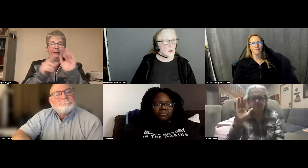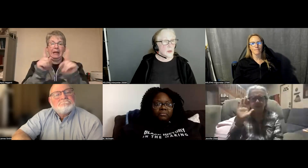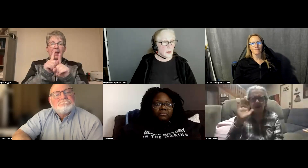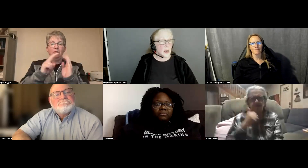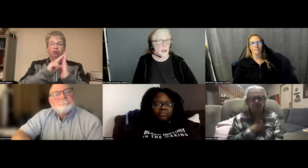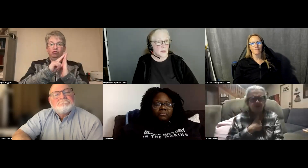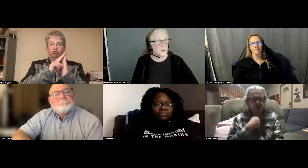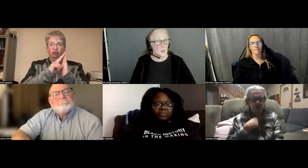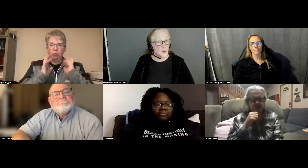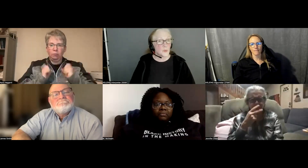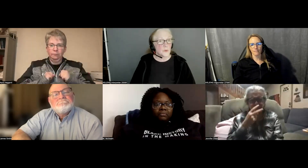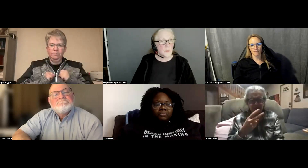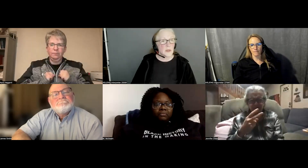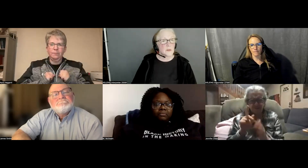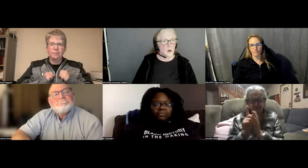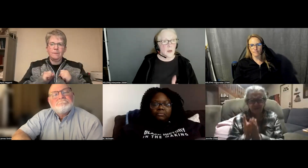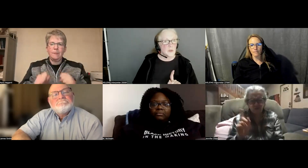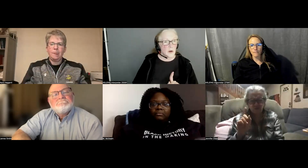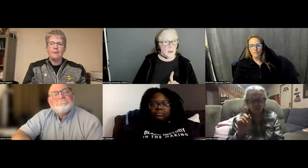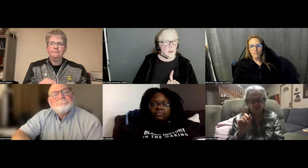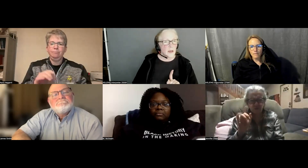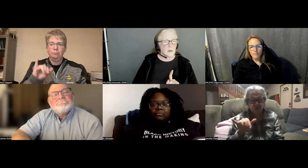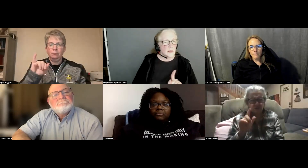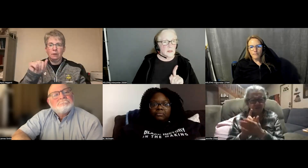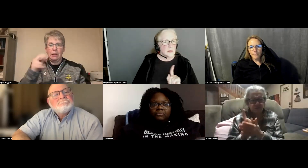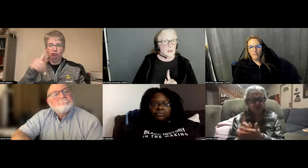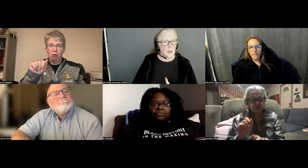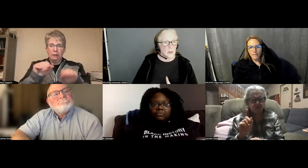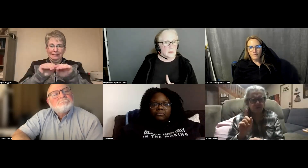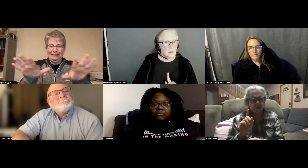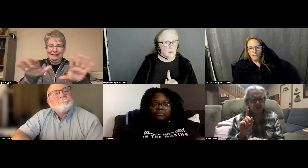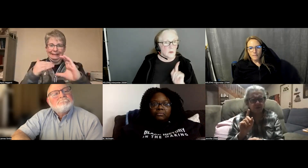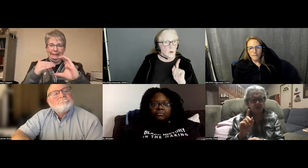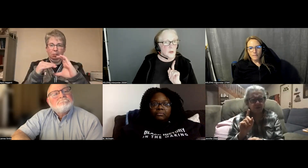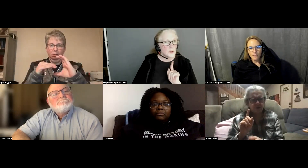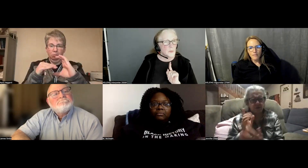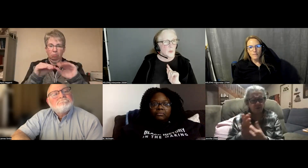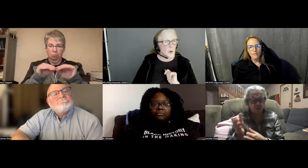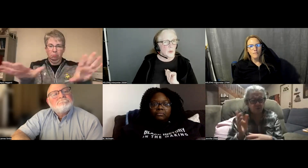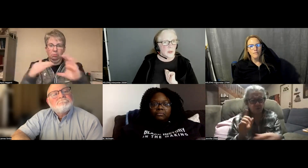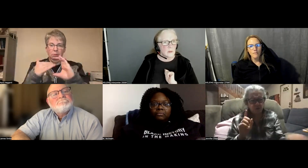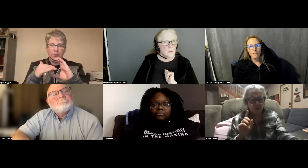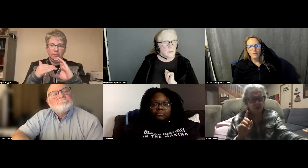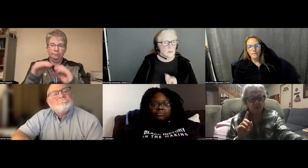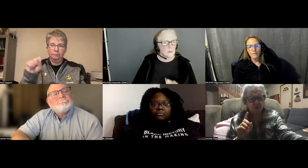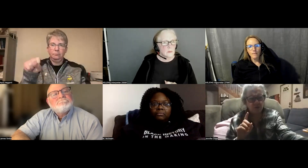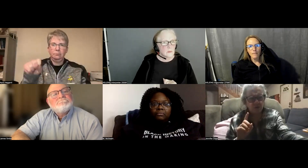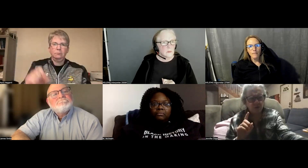Okay, so can I ask for someone to approve the meetings? Oh, I'm sorry. I didn't see the minutes. Can you hold on just a moment? Where were they?